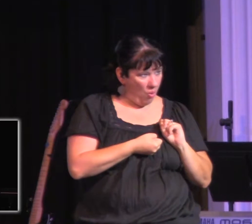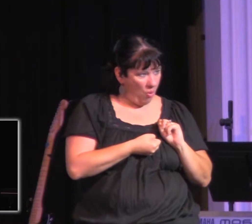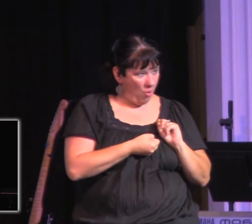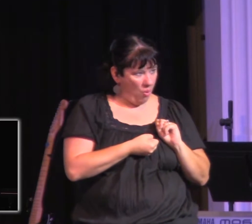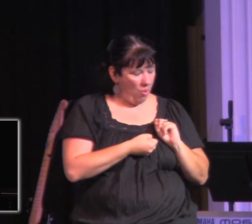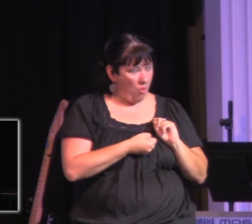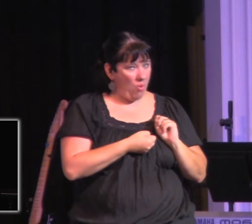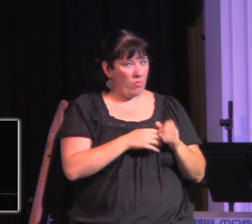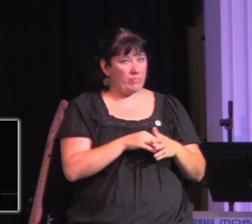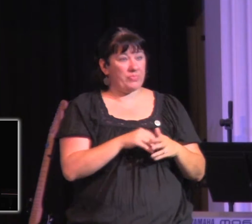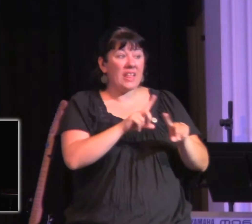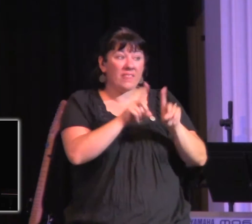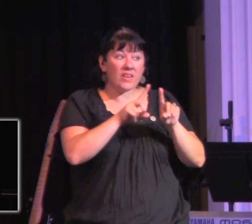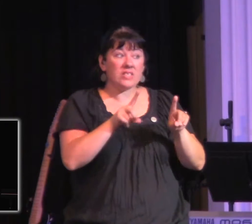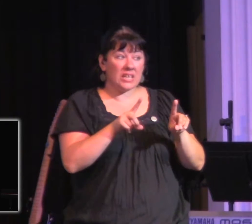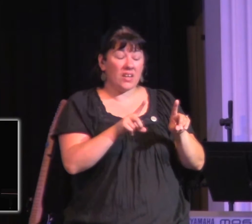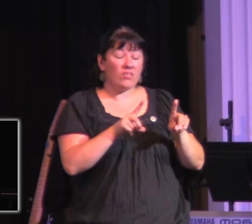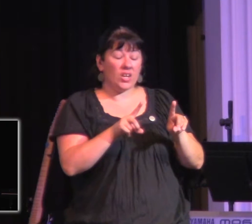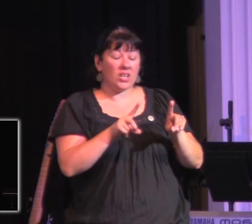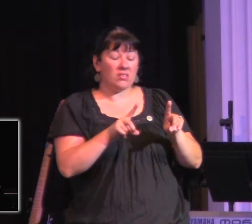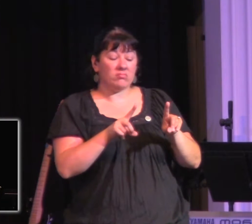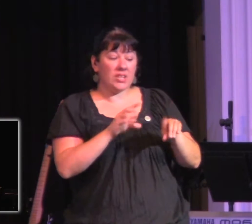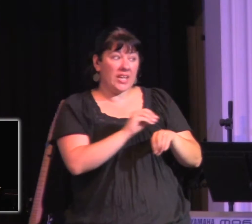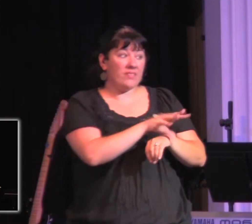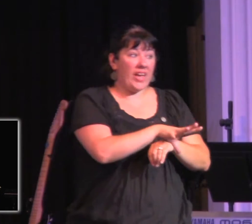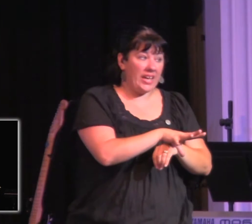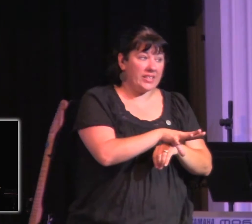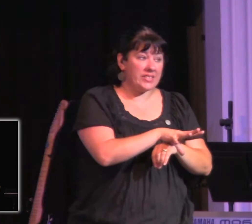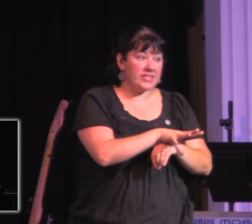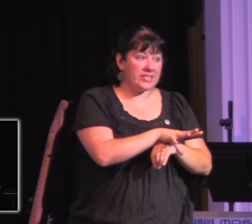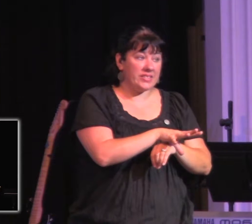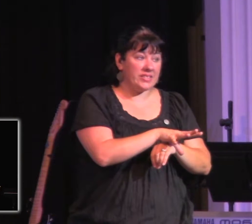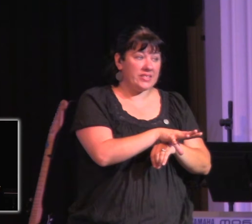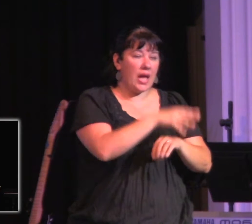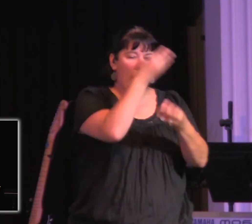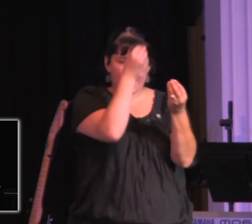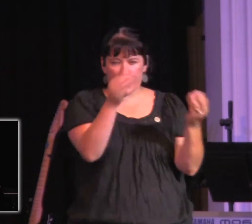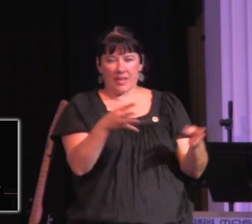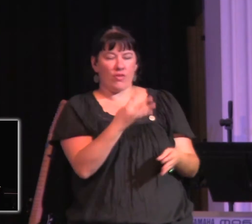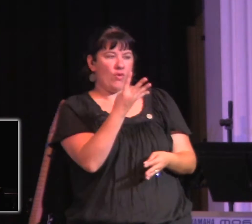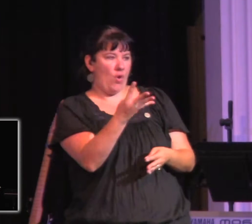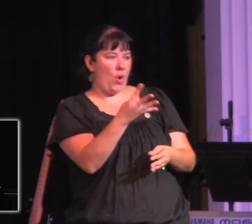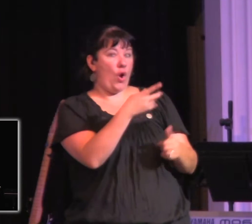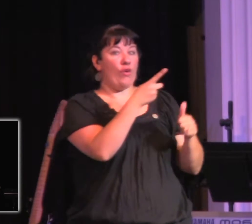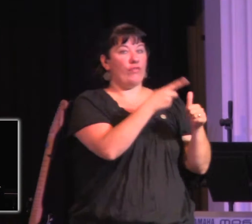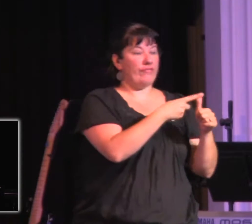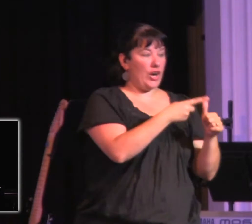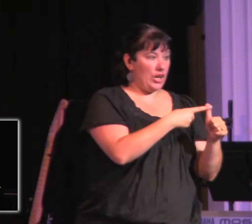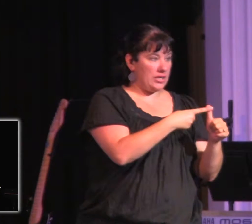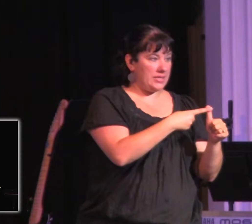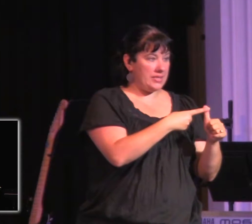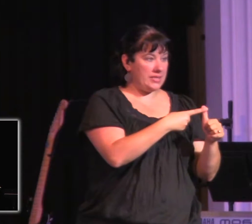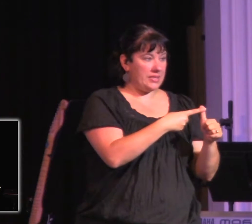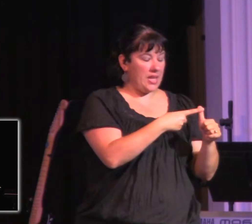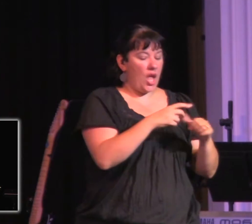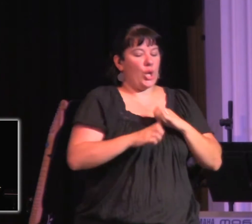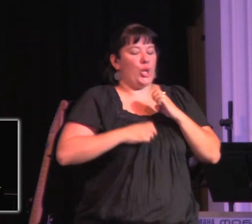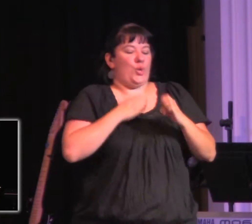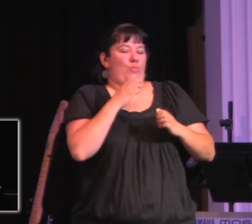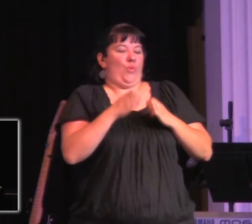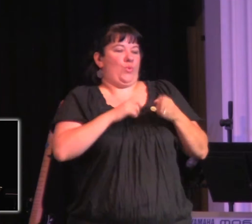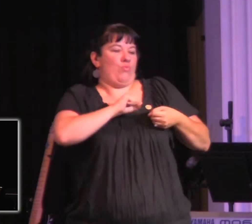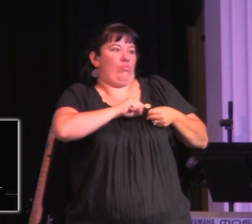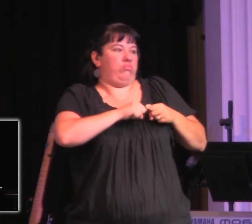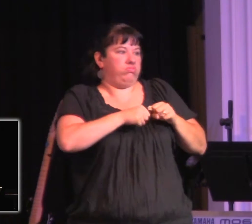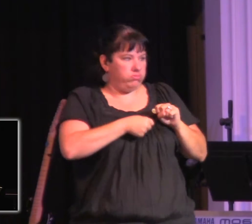One is our brokenness cripples us emotionally. You know, have you ever wondered why some people are a lot stronger emotionally